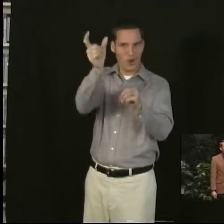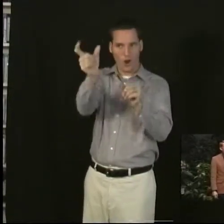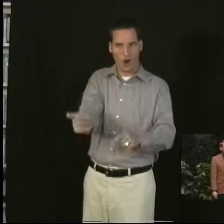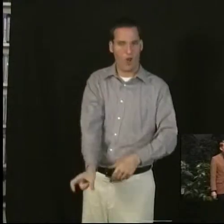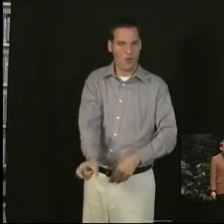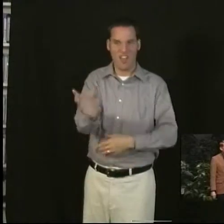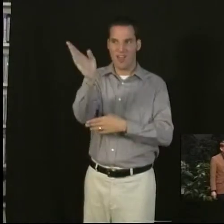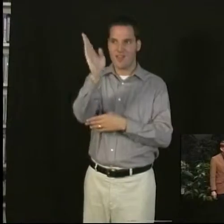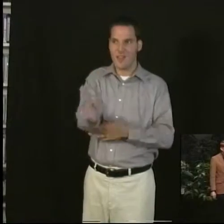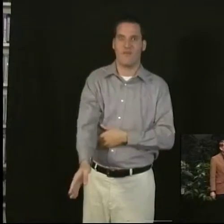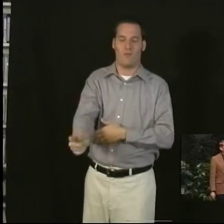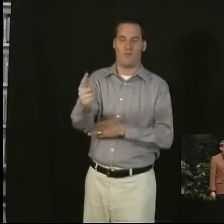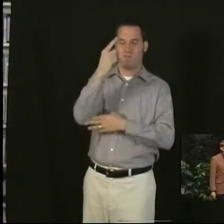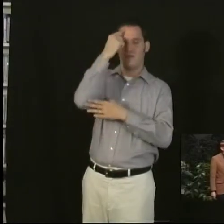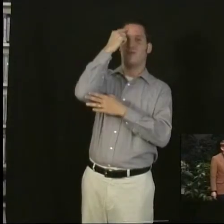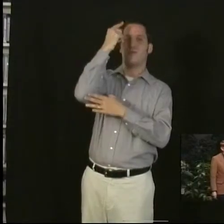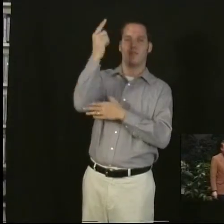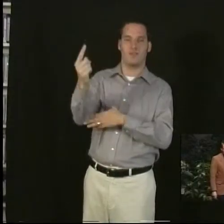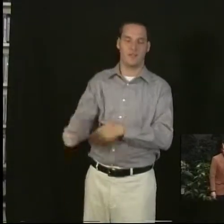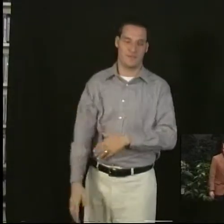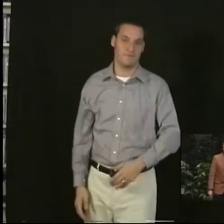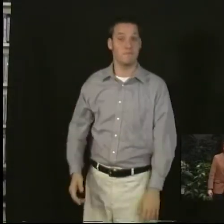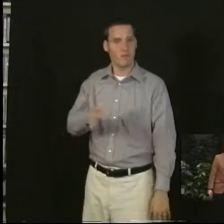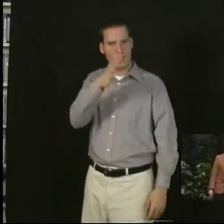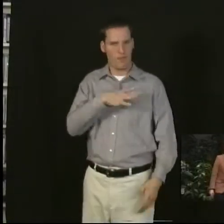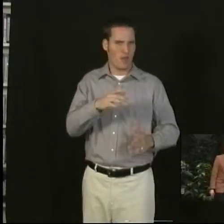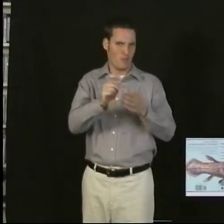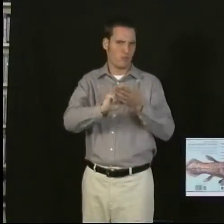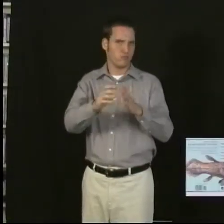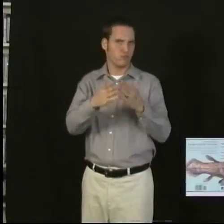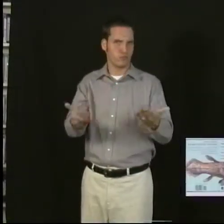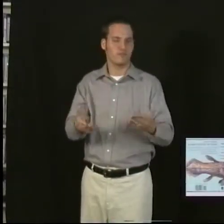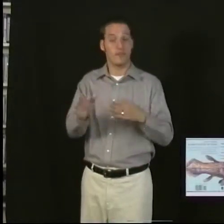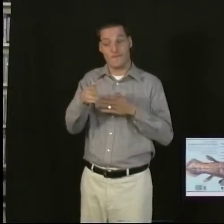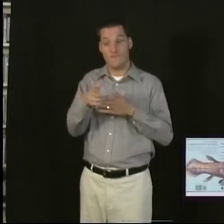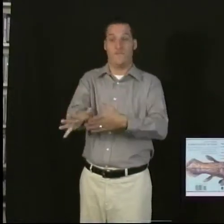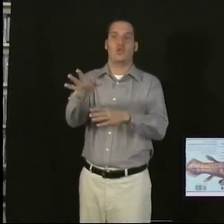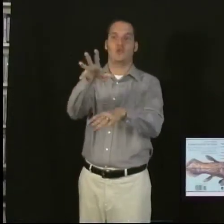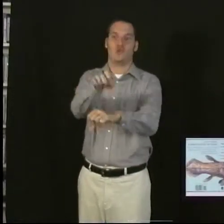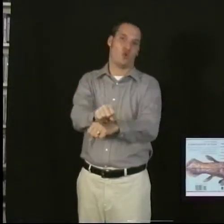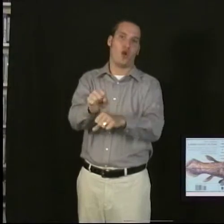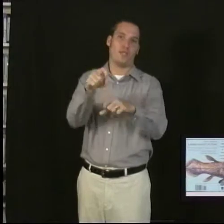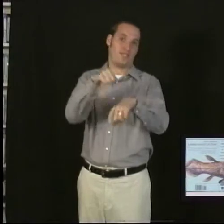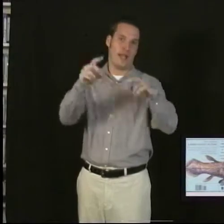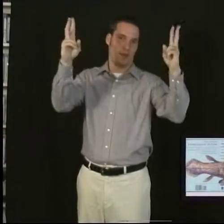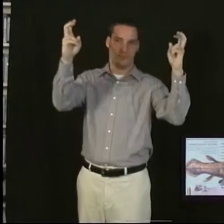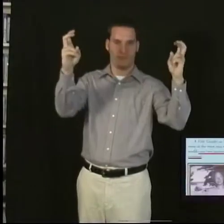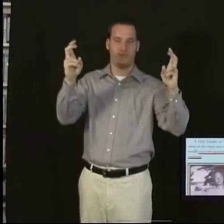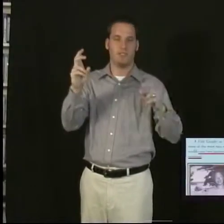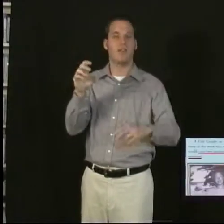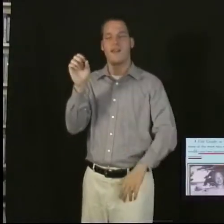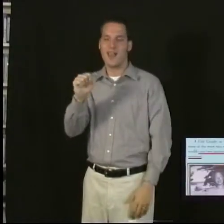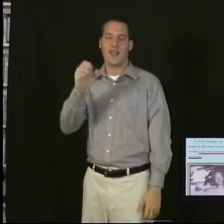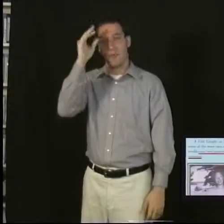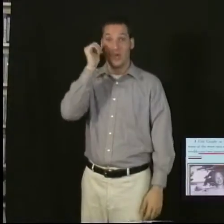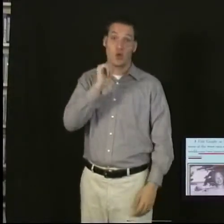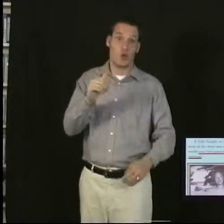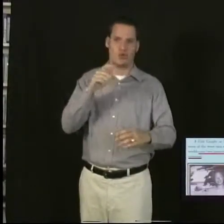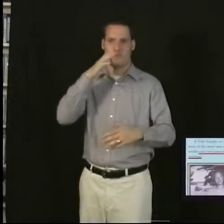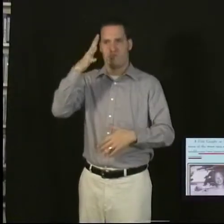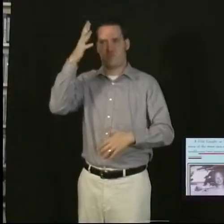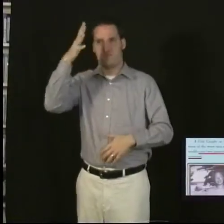thought never crossed their brain. This lady wrote a book about it, A Fish Caught in Time. Yes, boys and girls, this is our own great uncle,